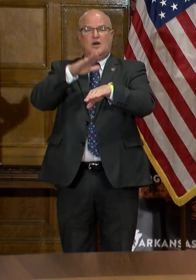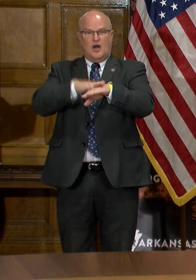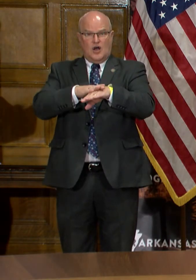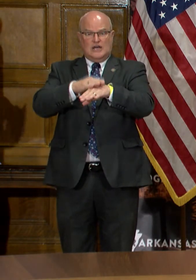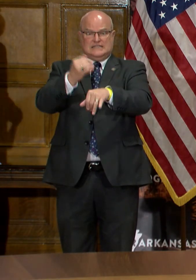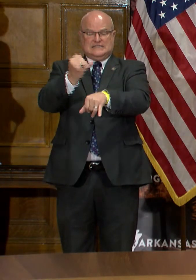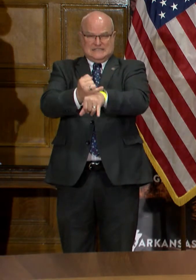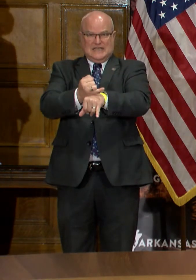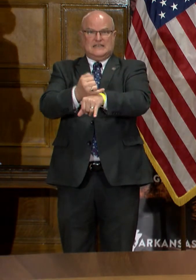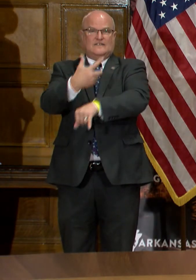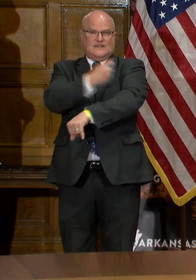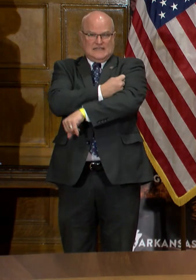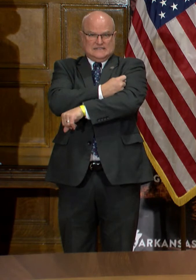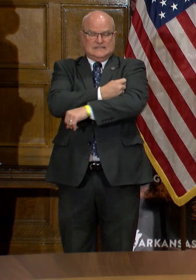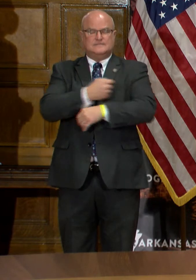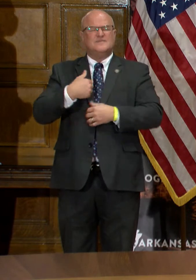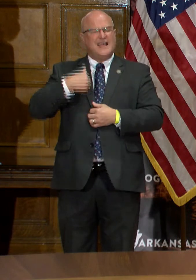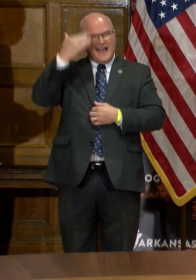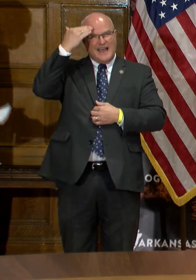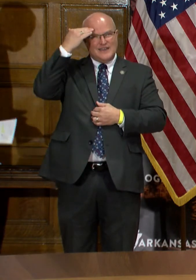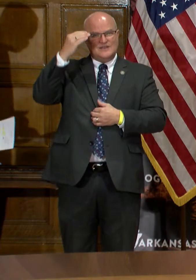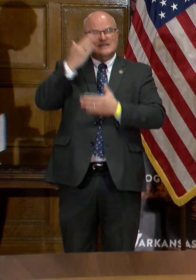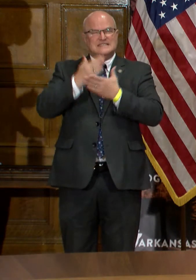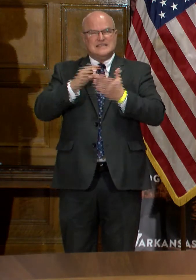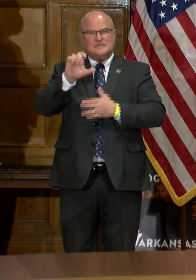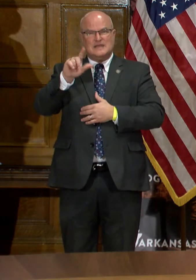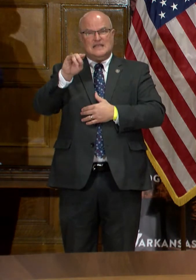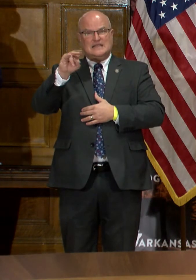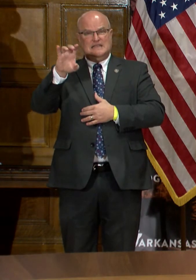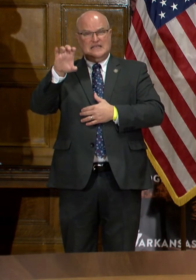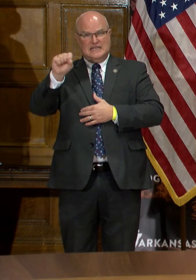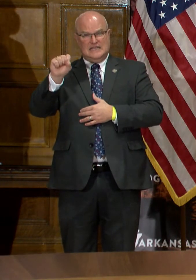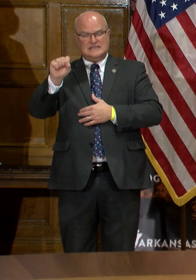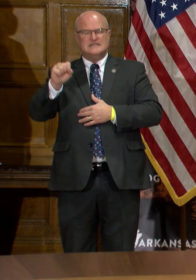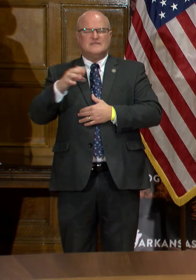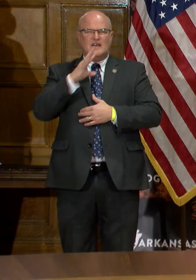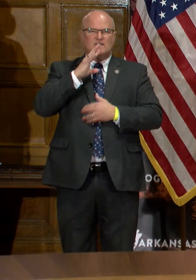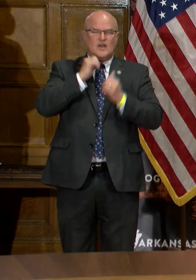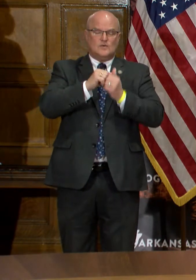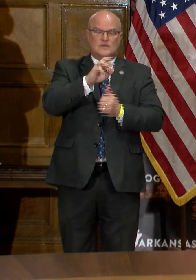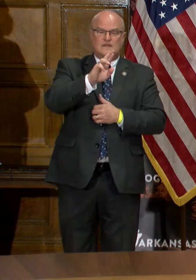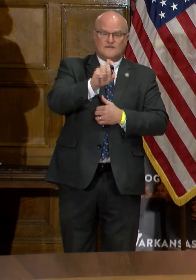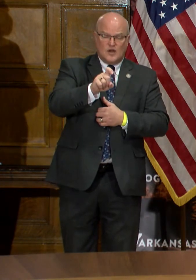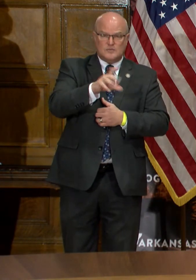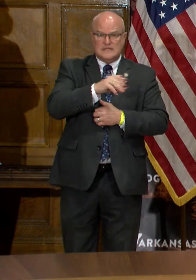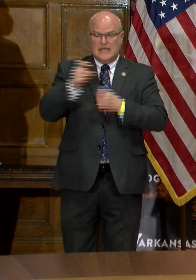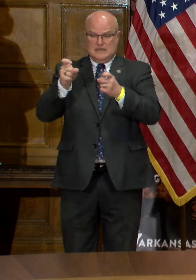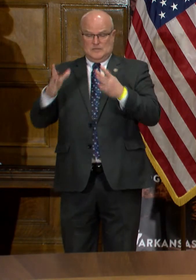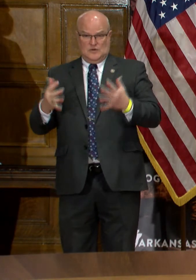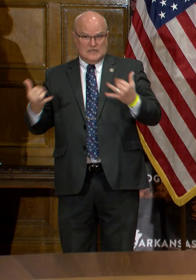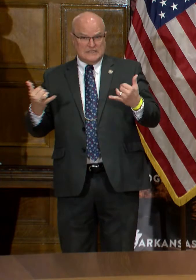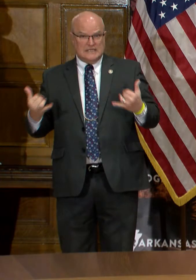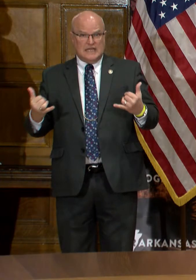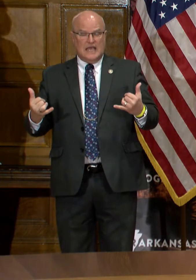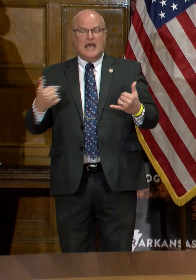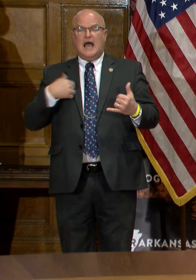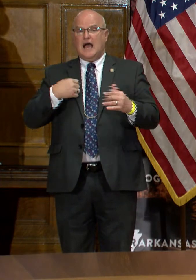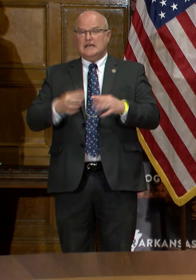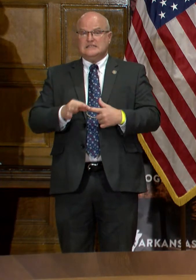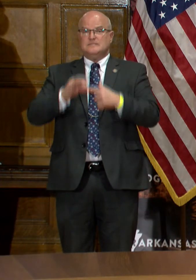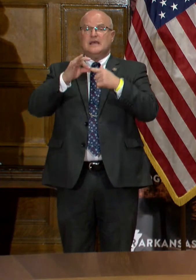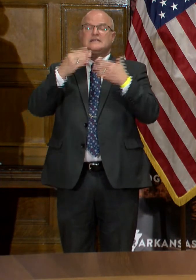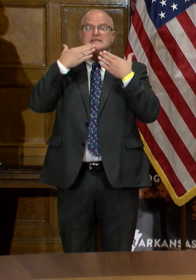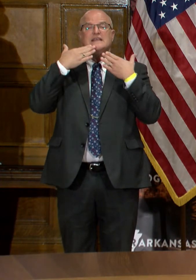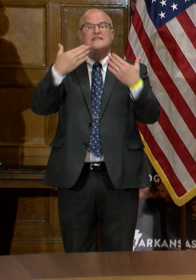vaccines. I know that there are some clinics going on right now in the state. I've talked to several pharmacies and administrators today. I would especially